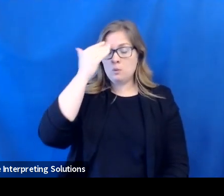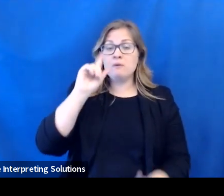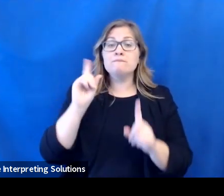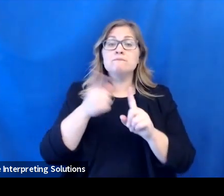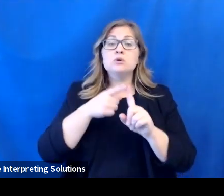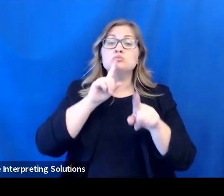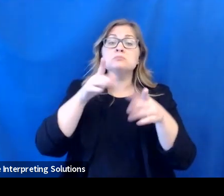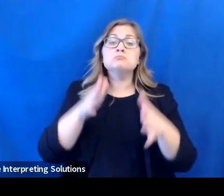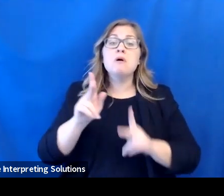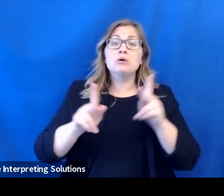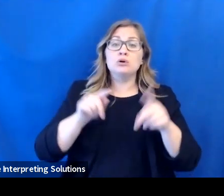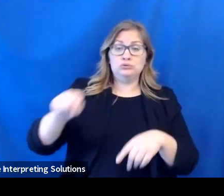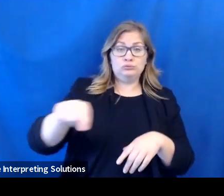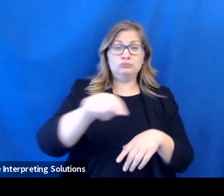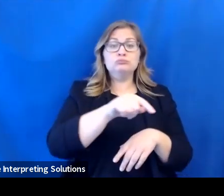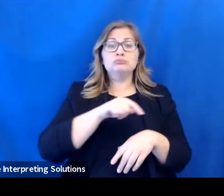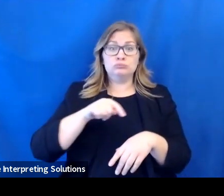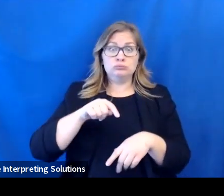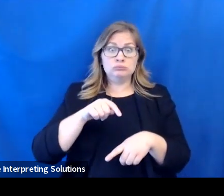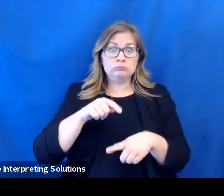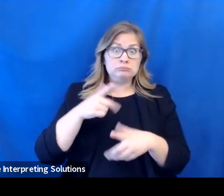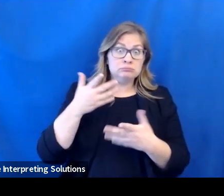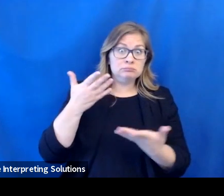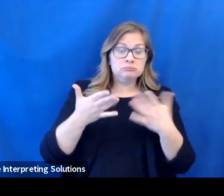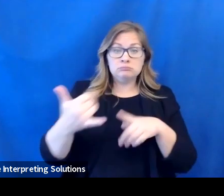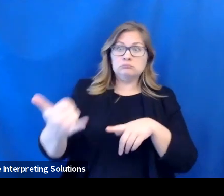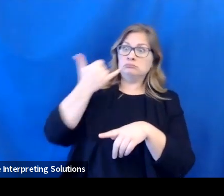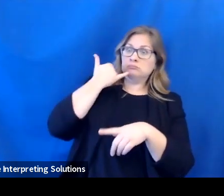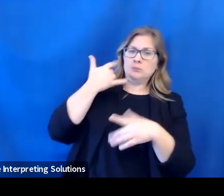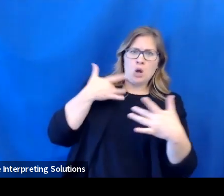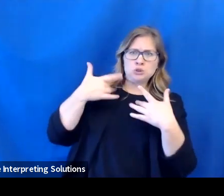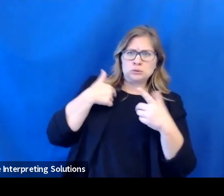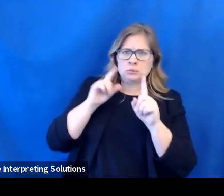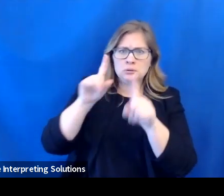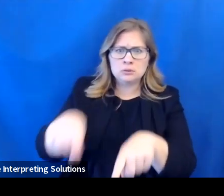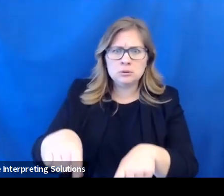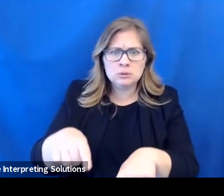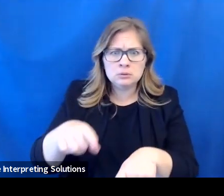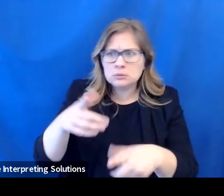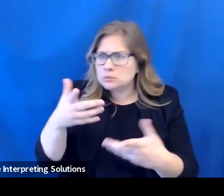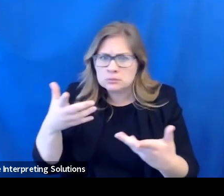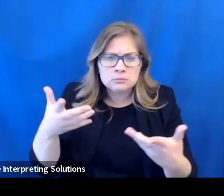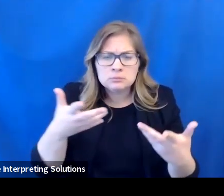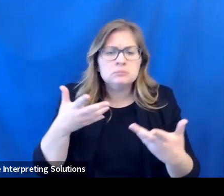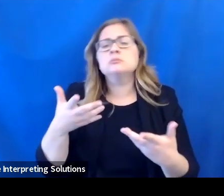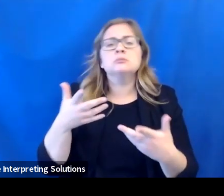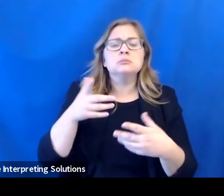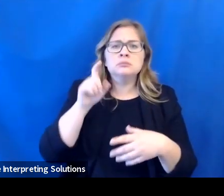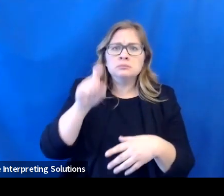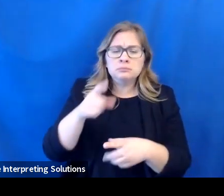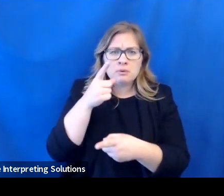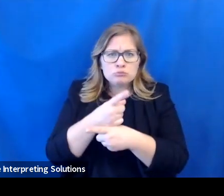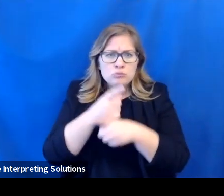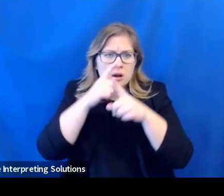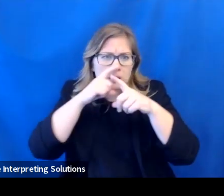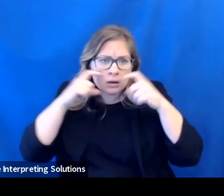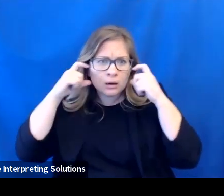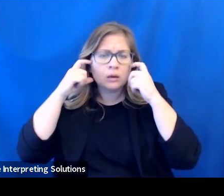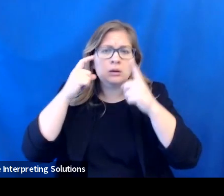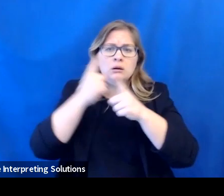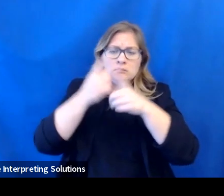are responding to, and they want to make sure that they can respond with the right people and be properly protected so they can deal with whatever